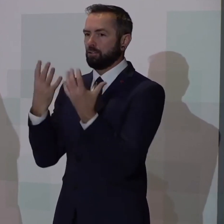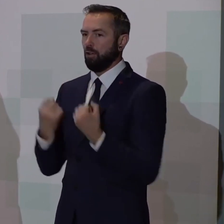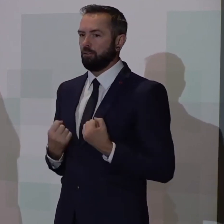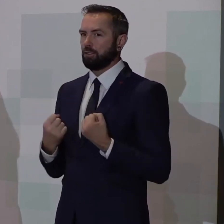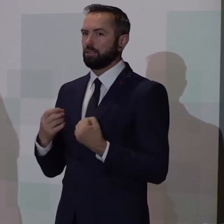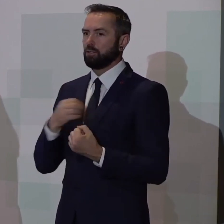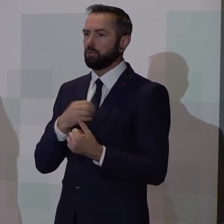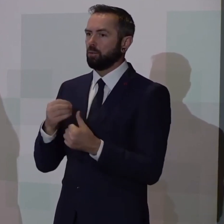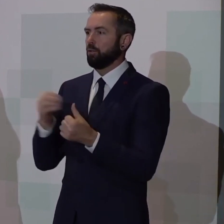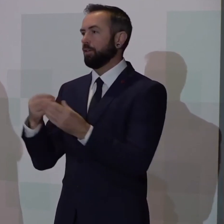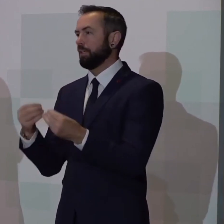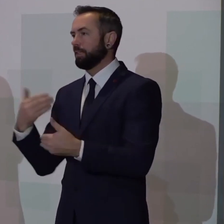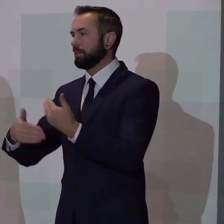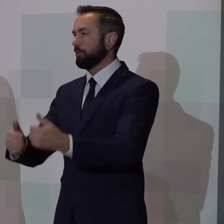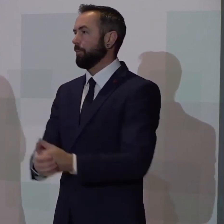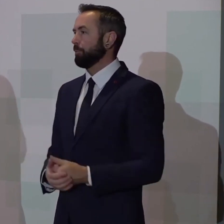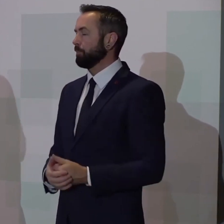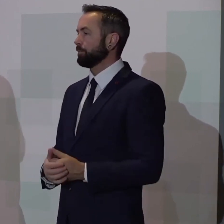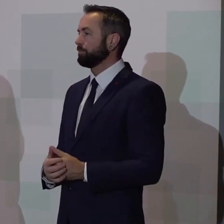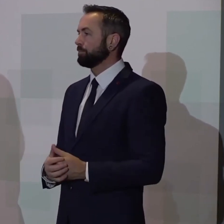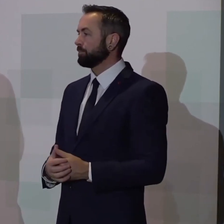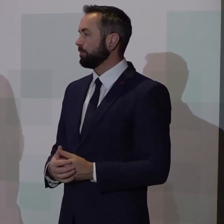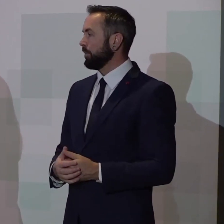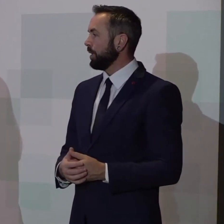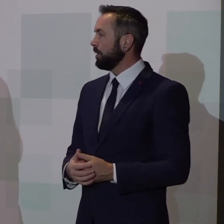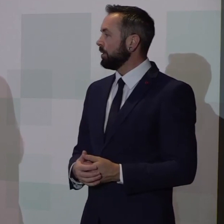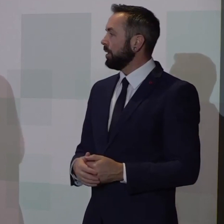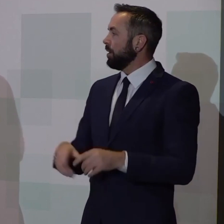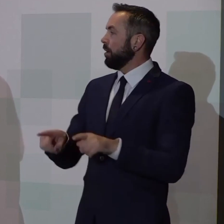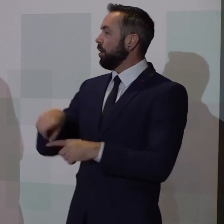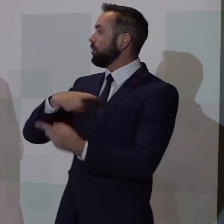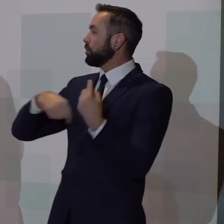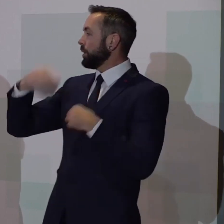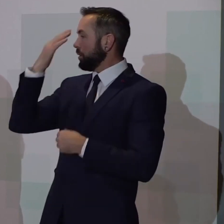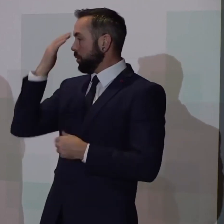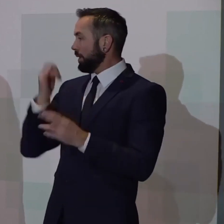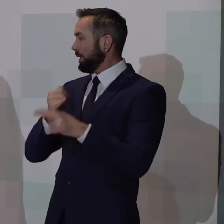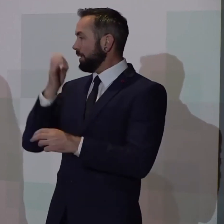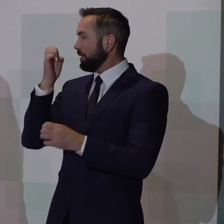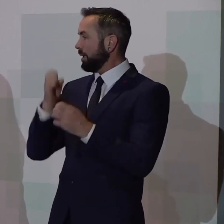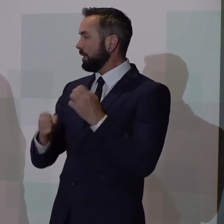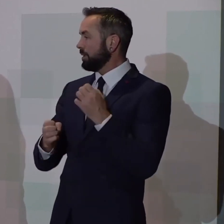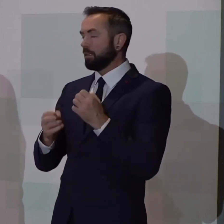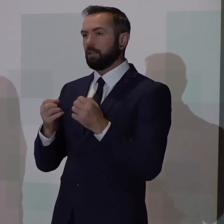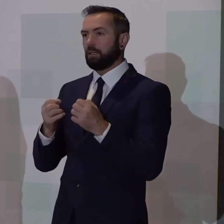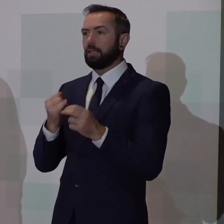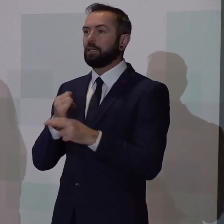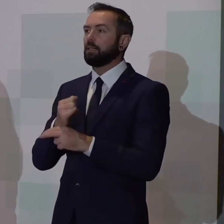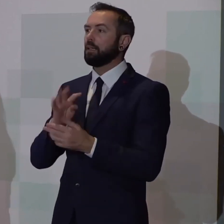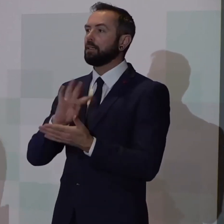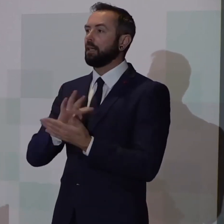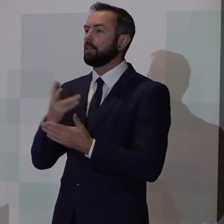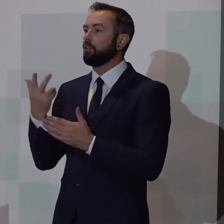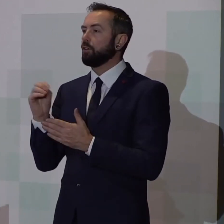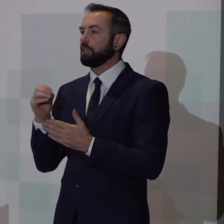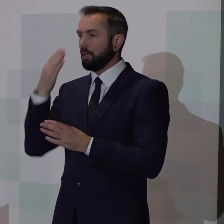illegitimacy, etc. We also know, and I'll come to this at the end, that in the 1930s, Ireland had a very